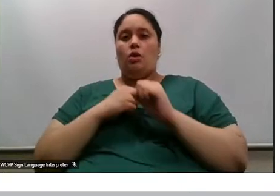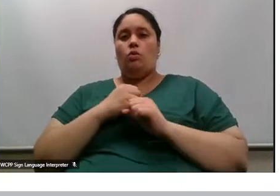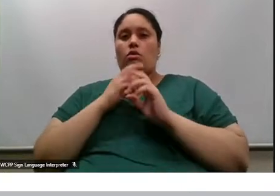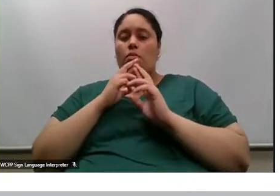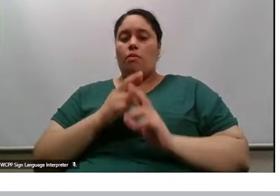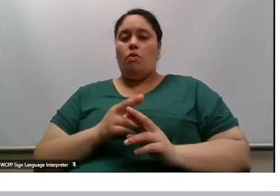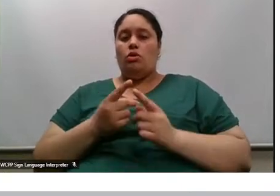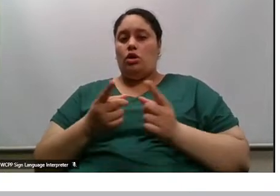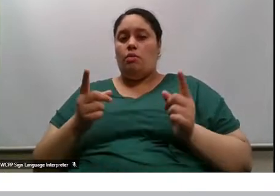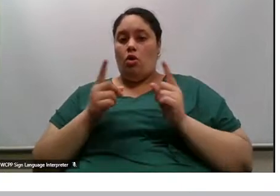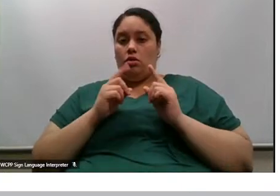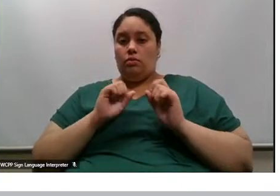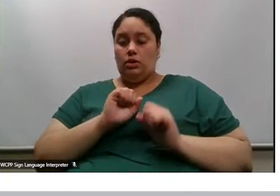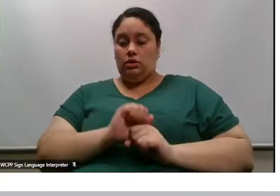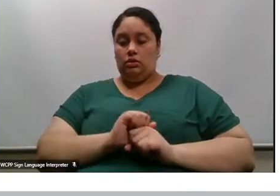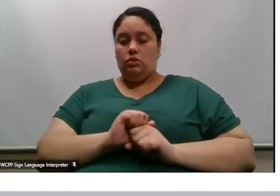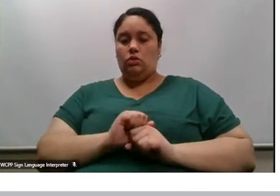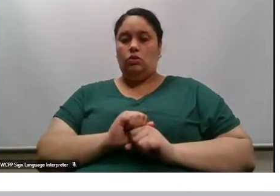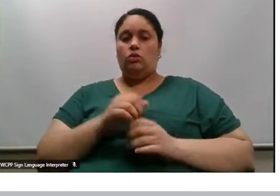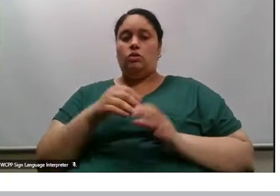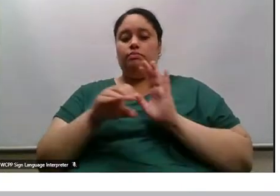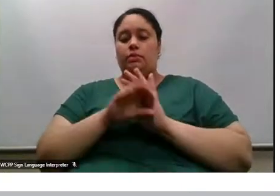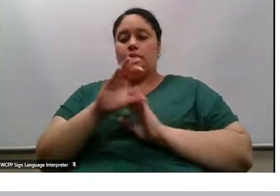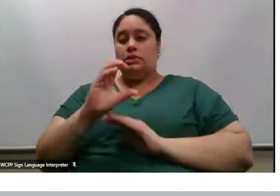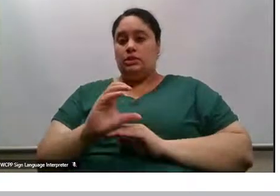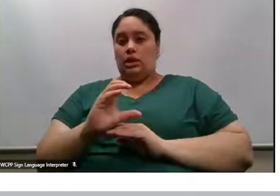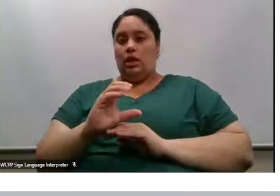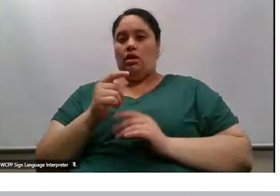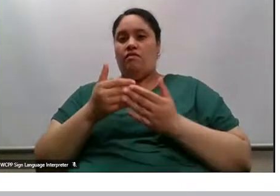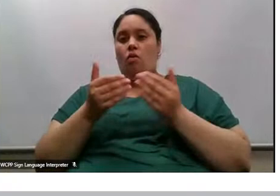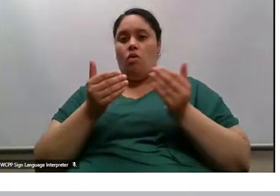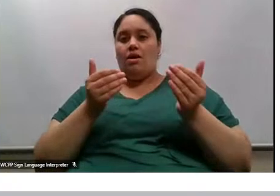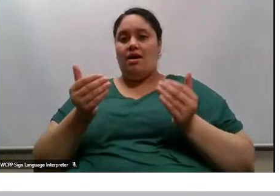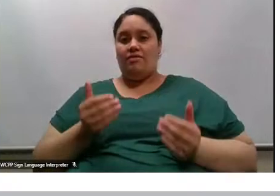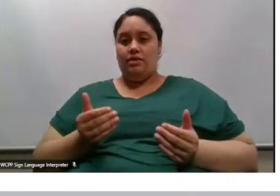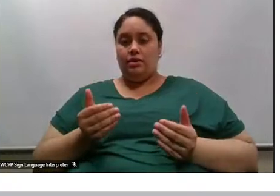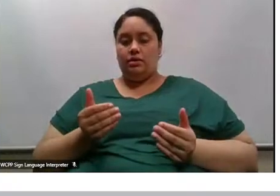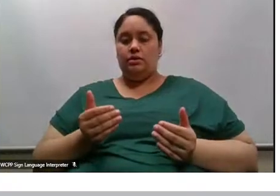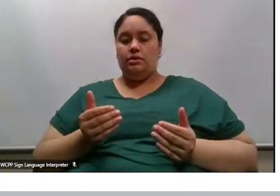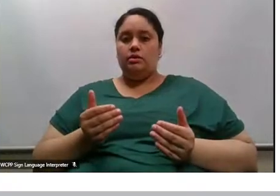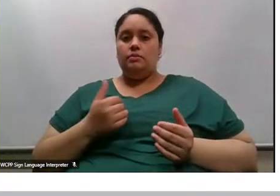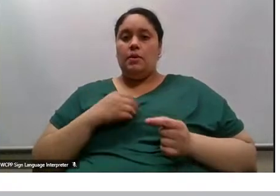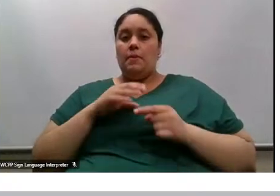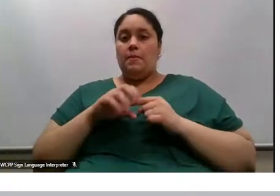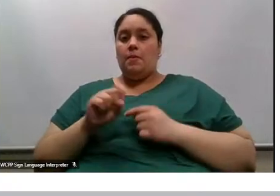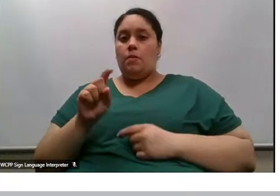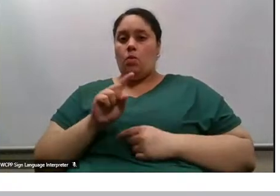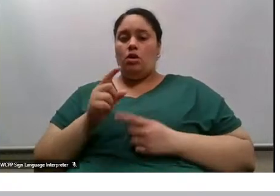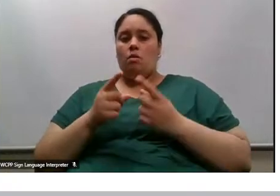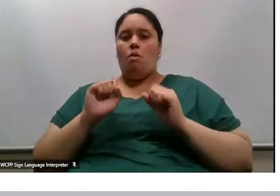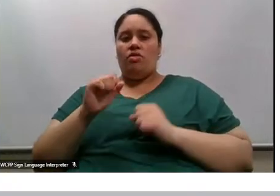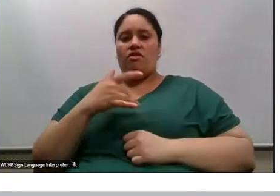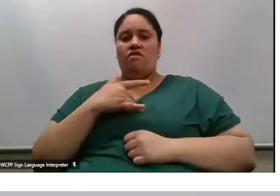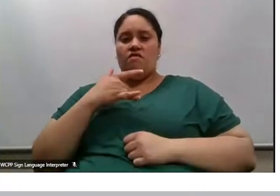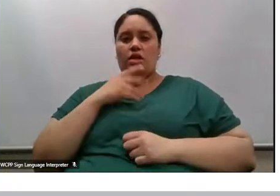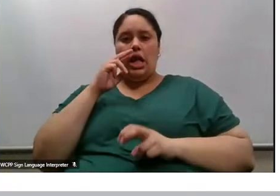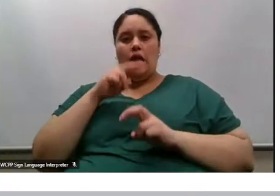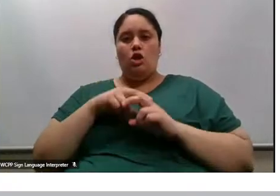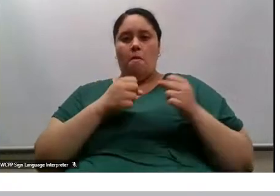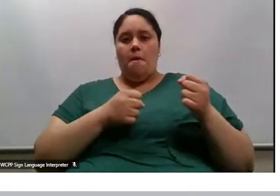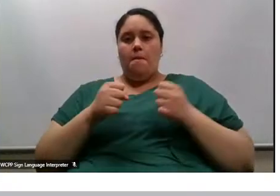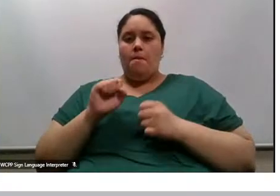the department in Section C when it comes to governance, that the department feels that it needs to strengthen